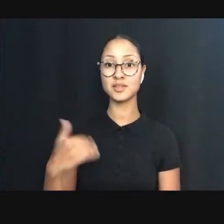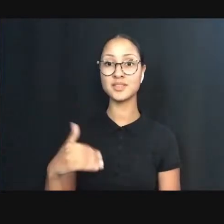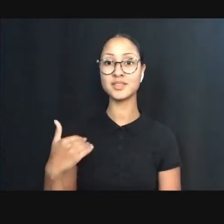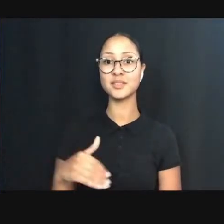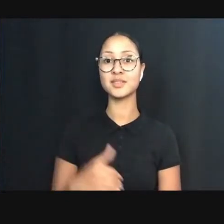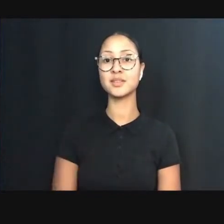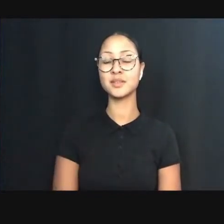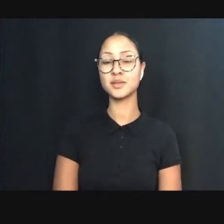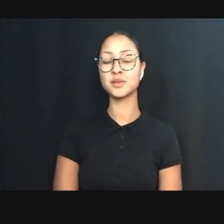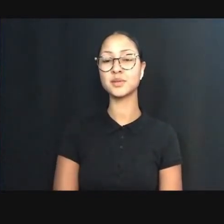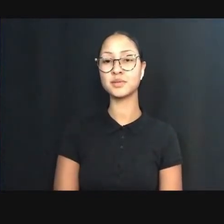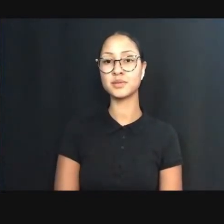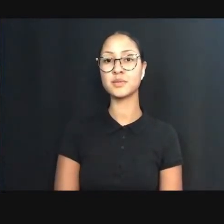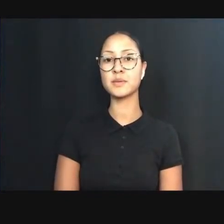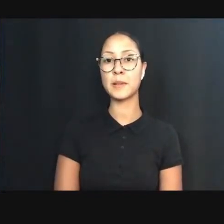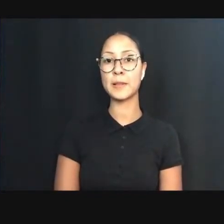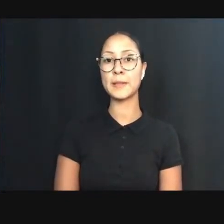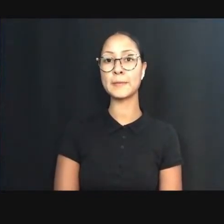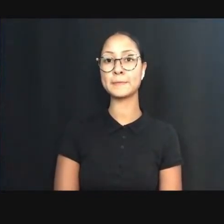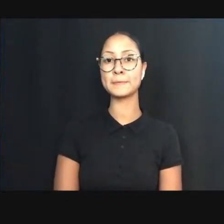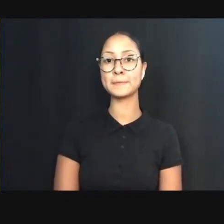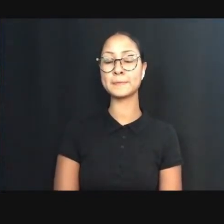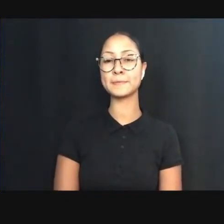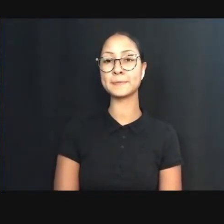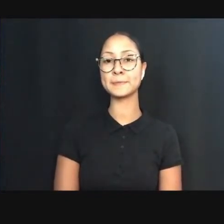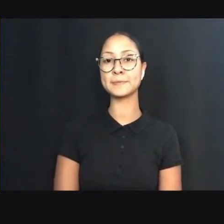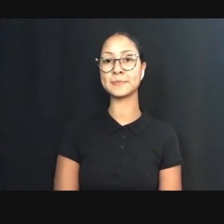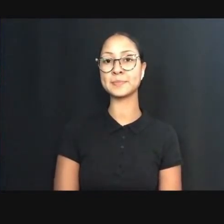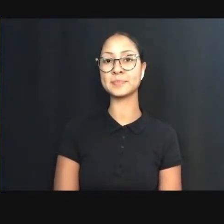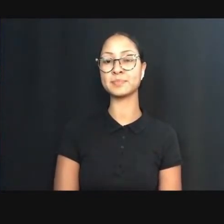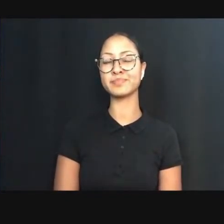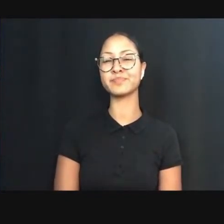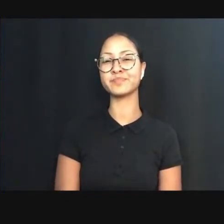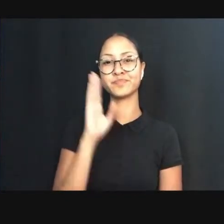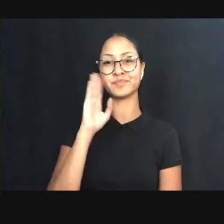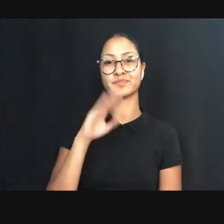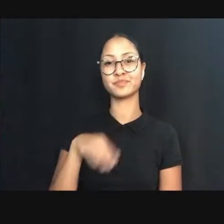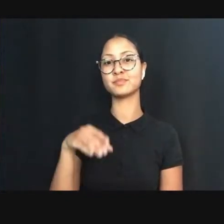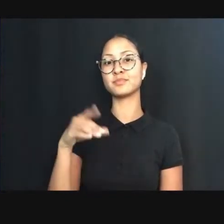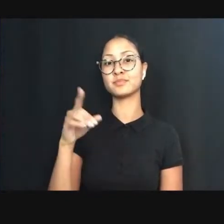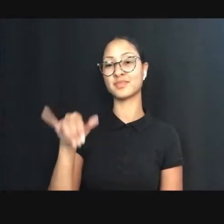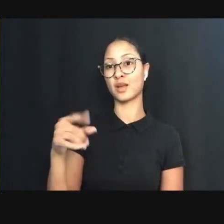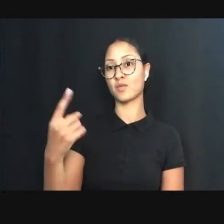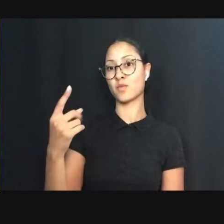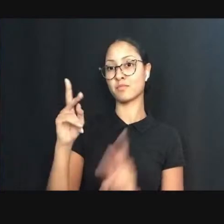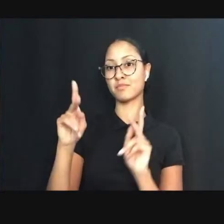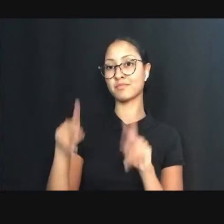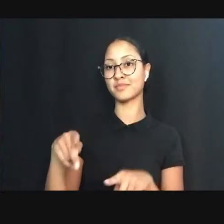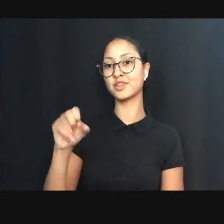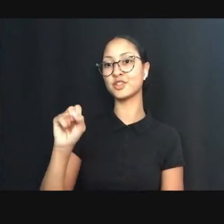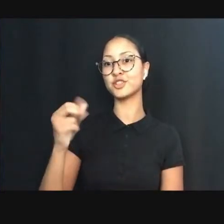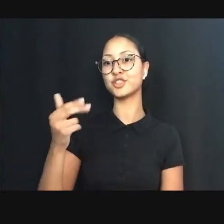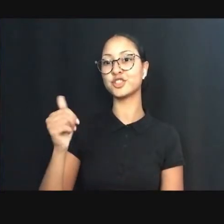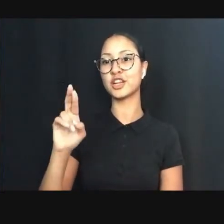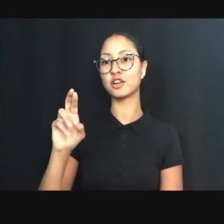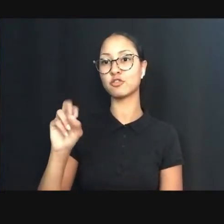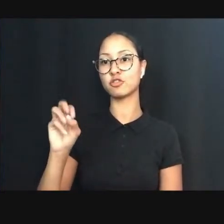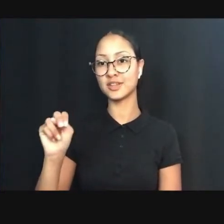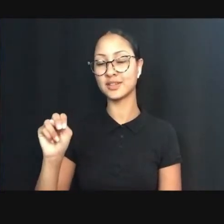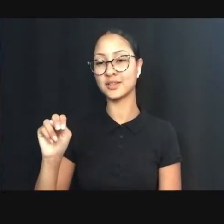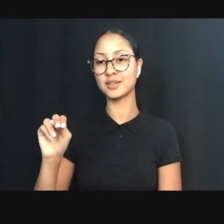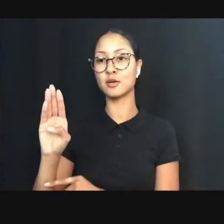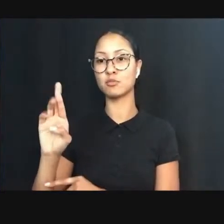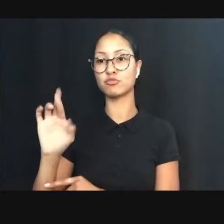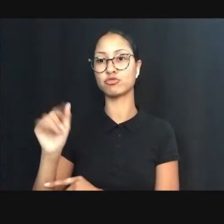speak her name in any conversation I have about being an artist, is Sharon Bridgeforth, who saved my life as an artist.